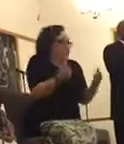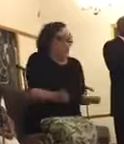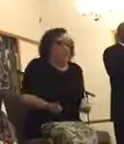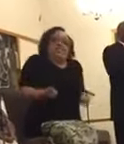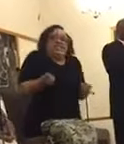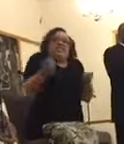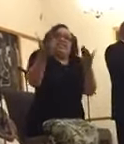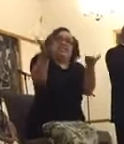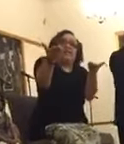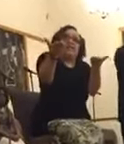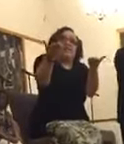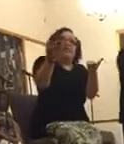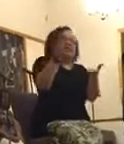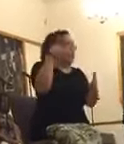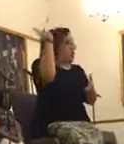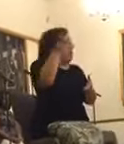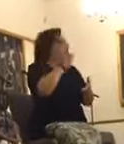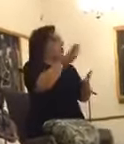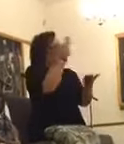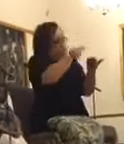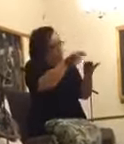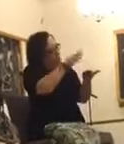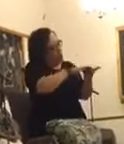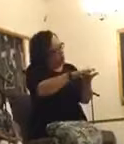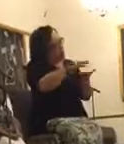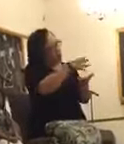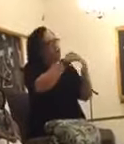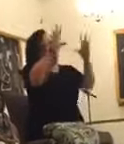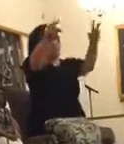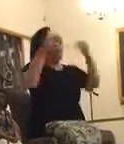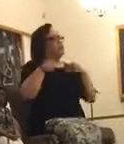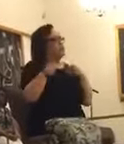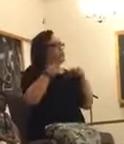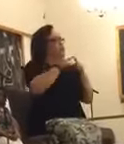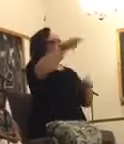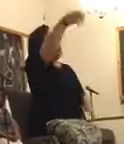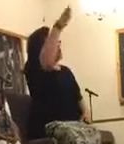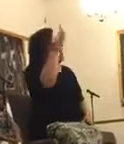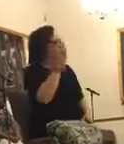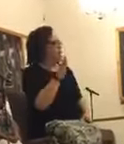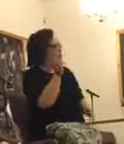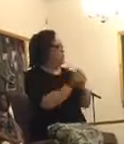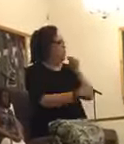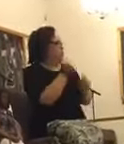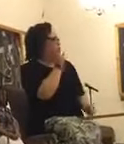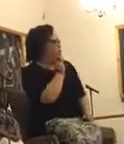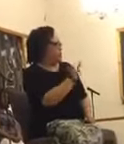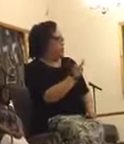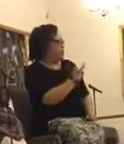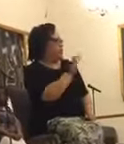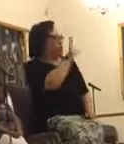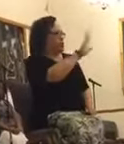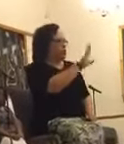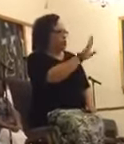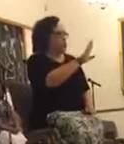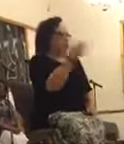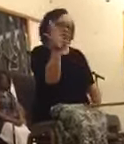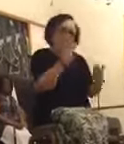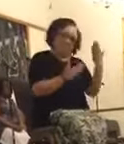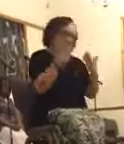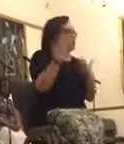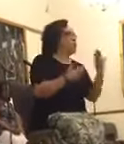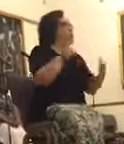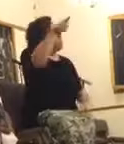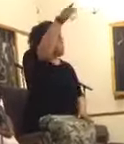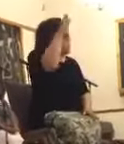and acceptable unto God, which is reasonable. Your reasonable service.